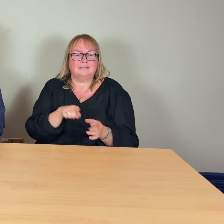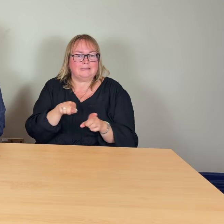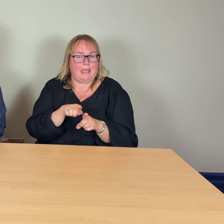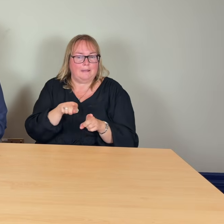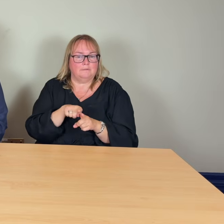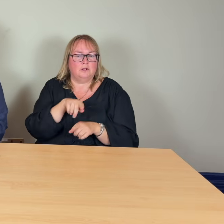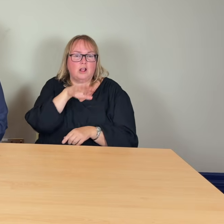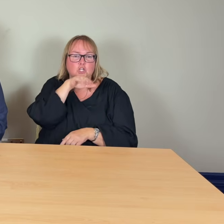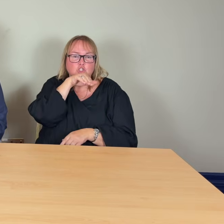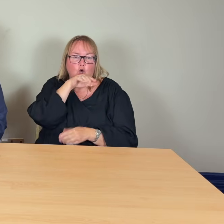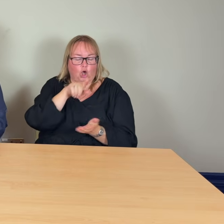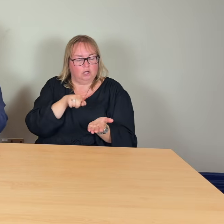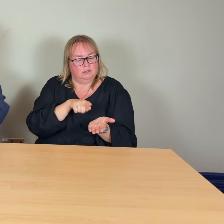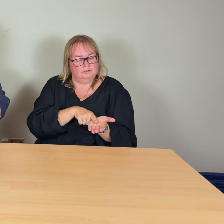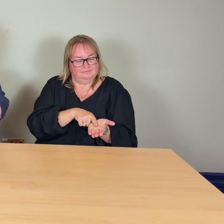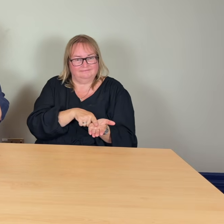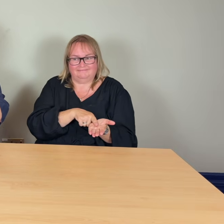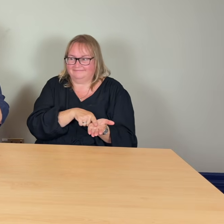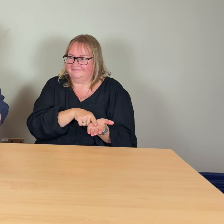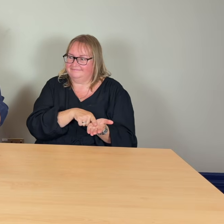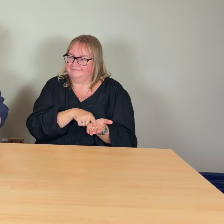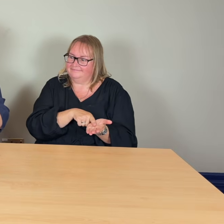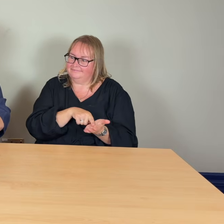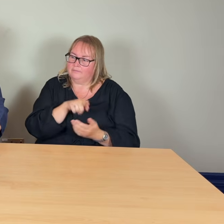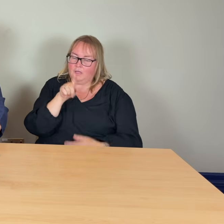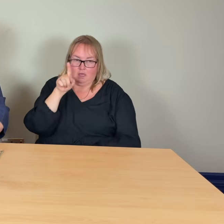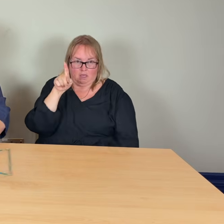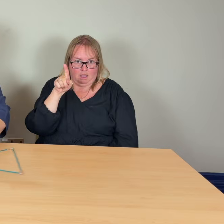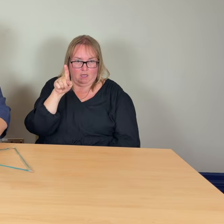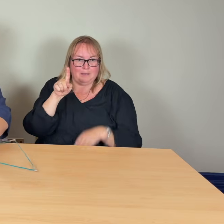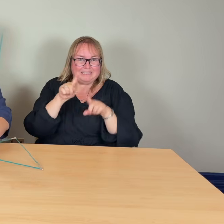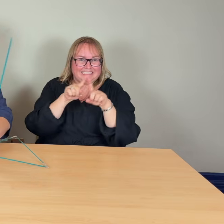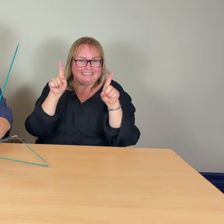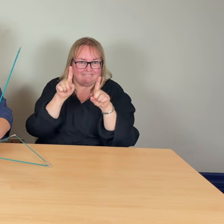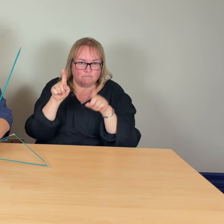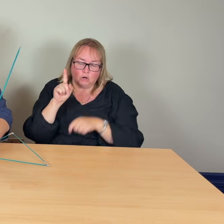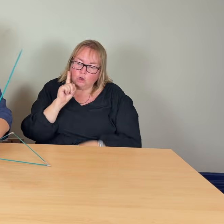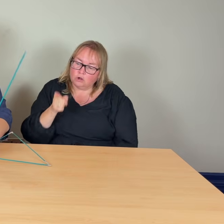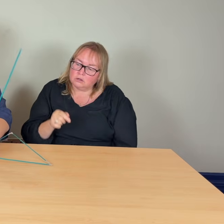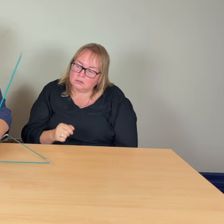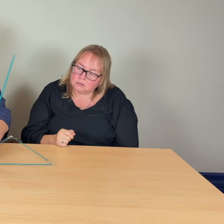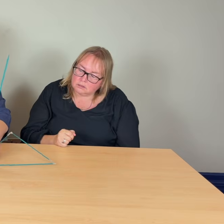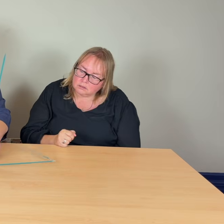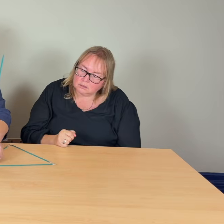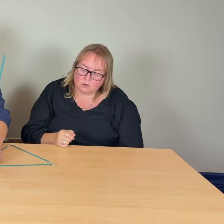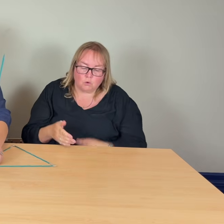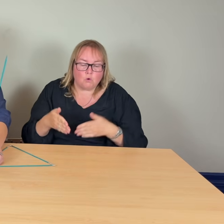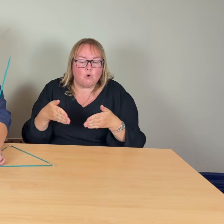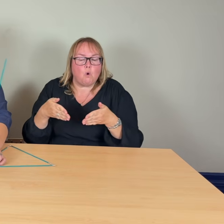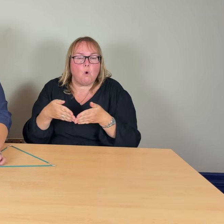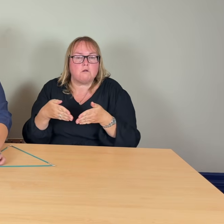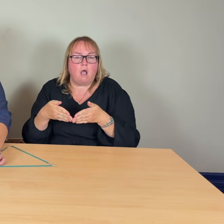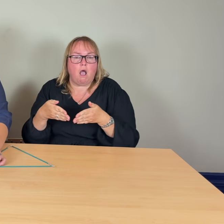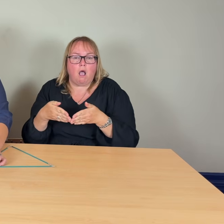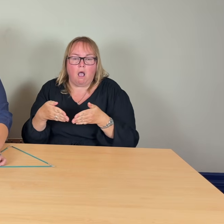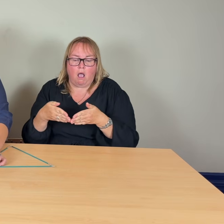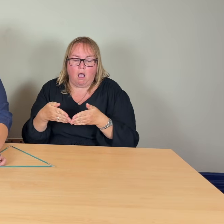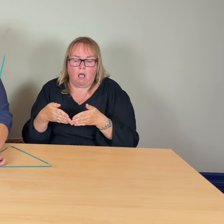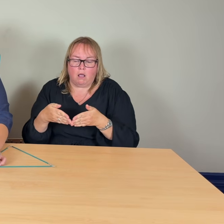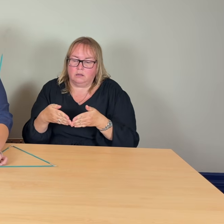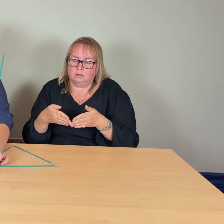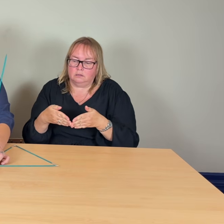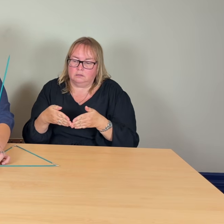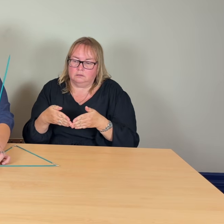same tongue, but this time you're going to go right into the corner of the